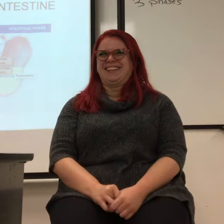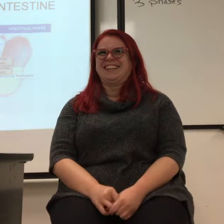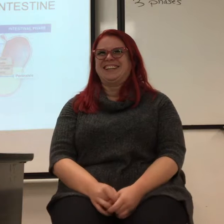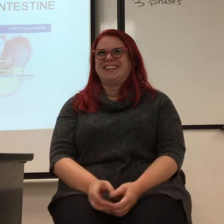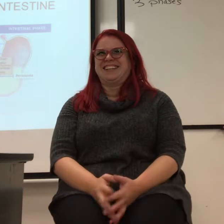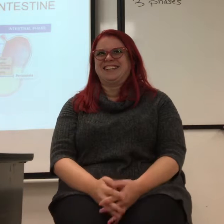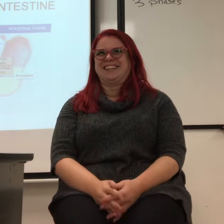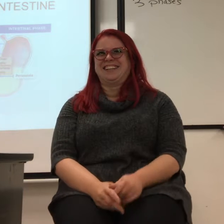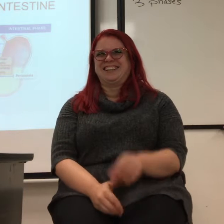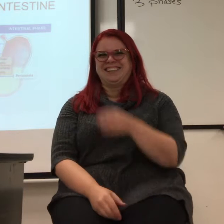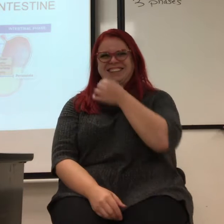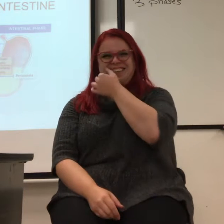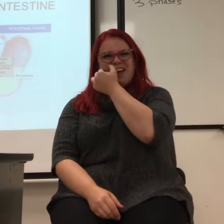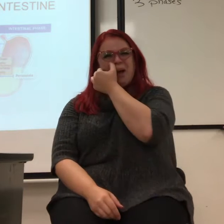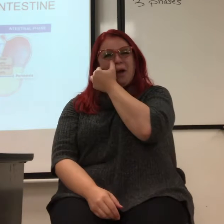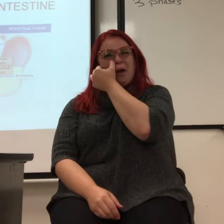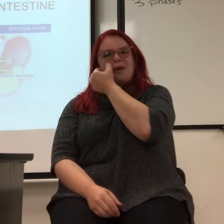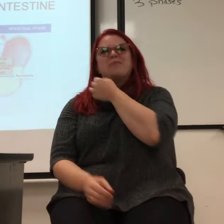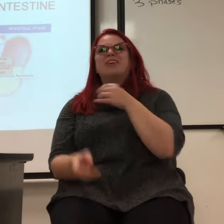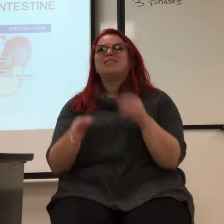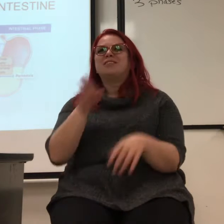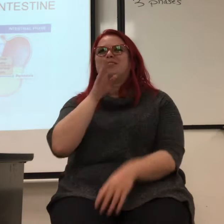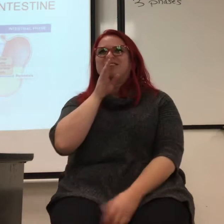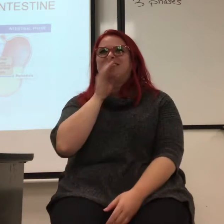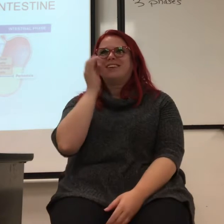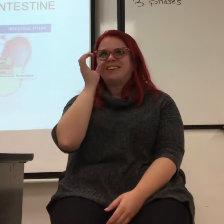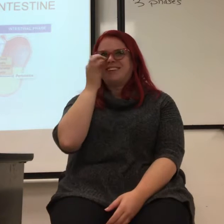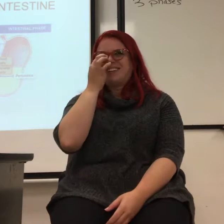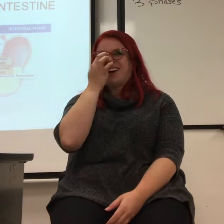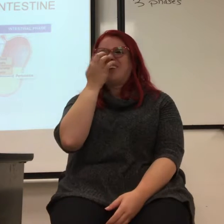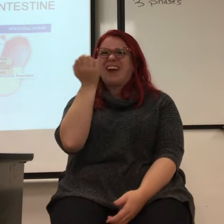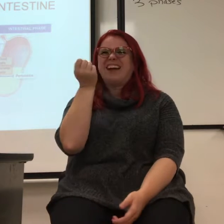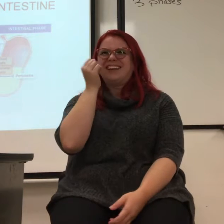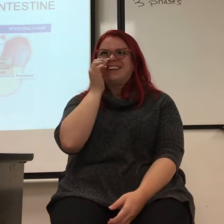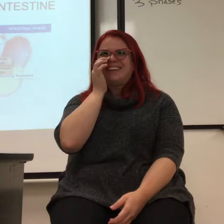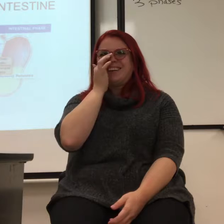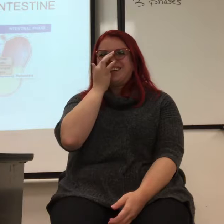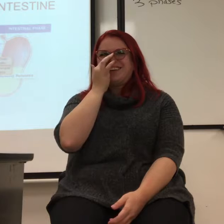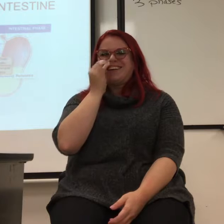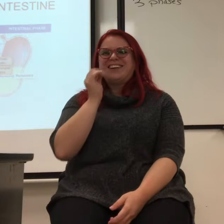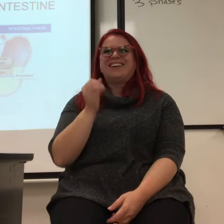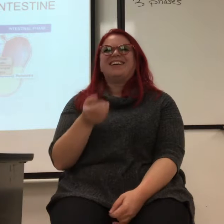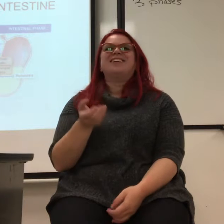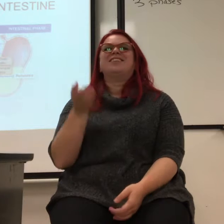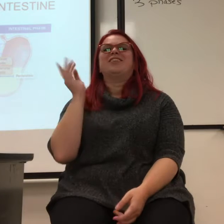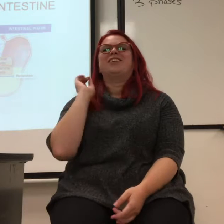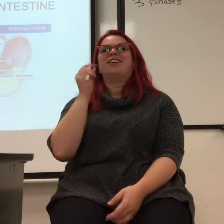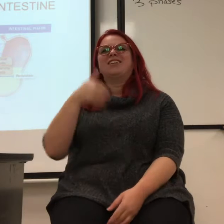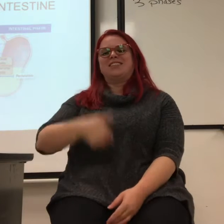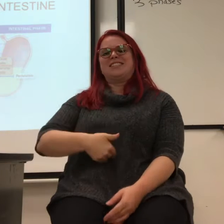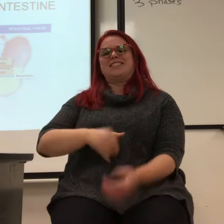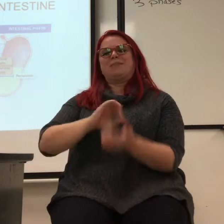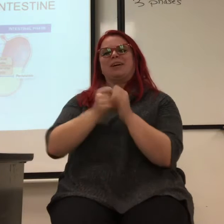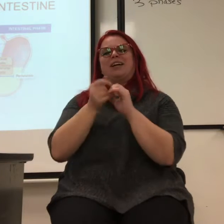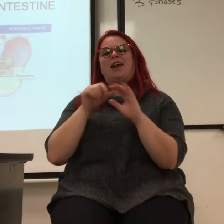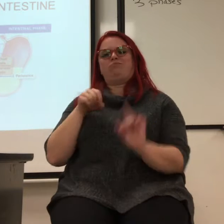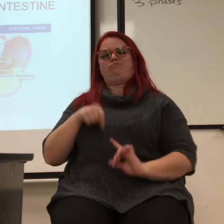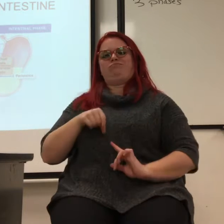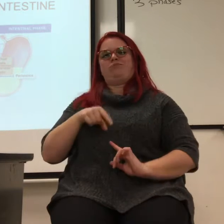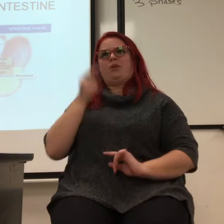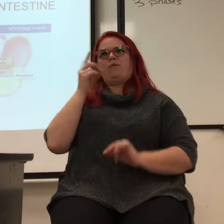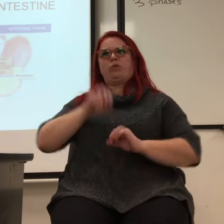the physiology of the stomach, which is basically how it's stimulated to secrete